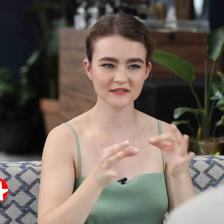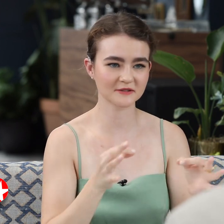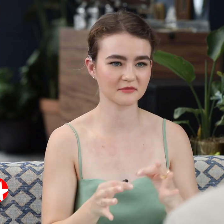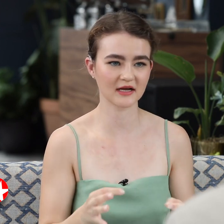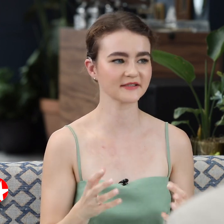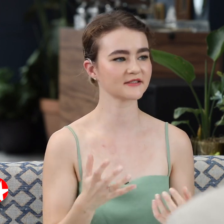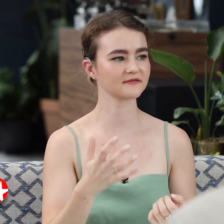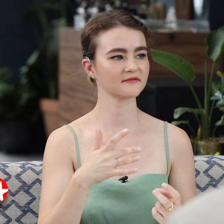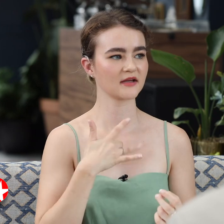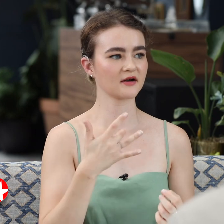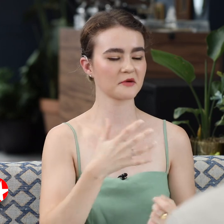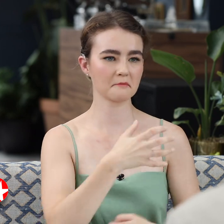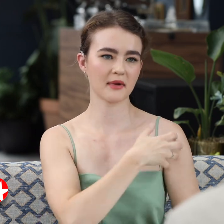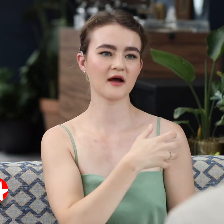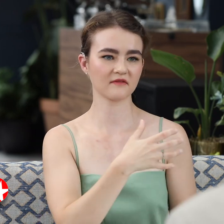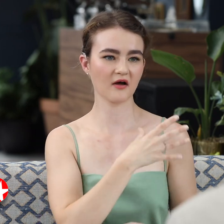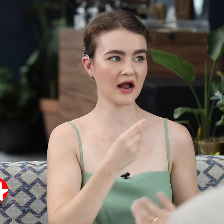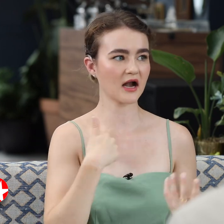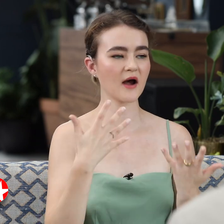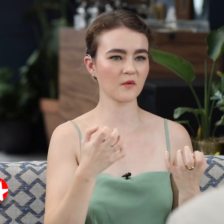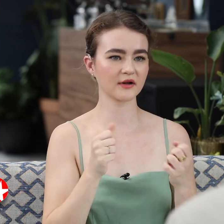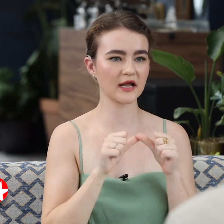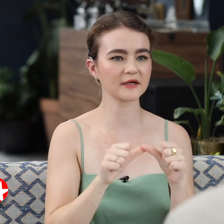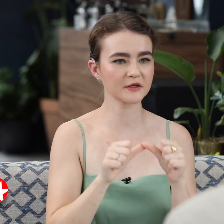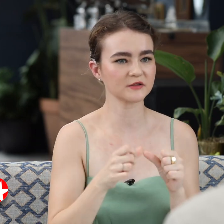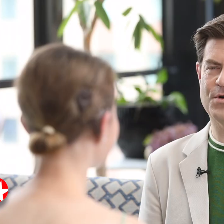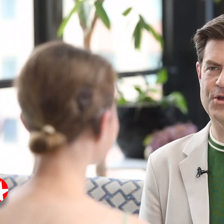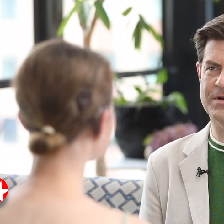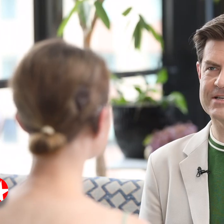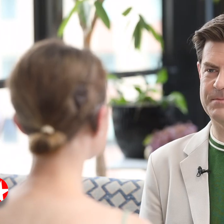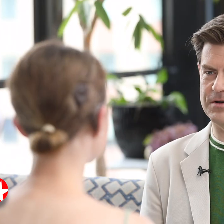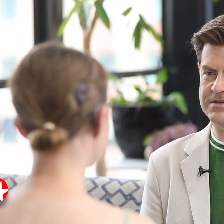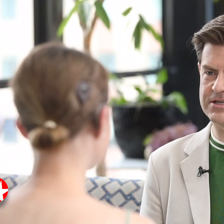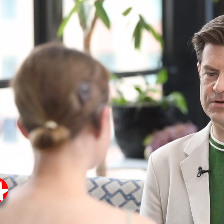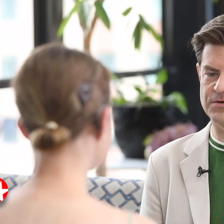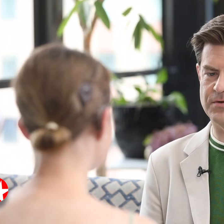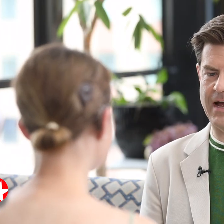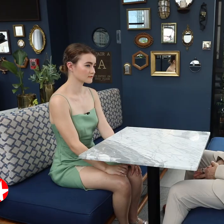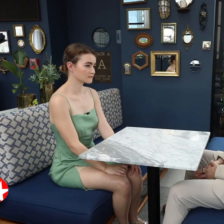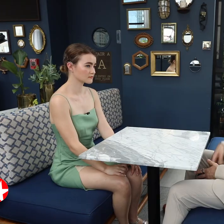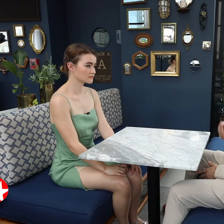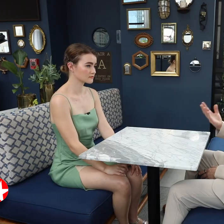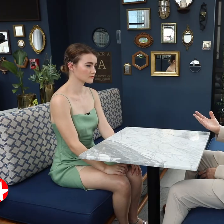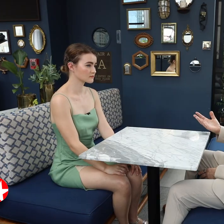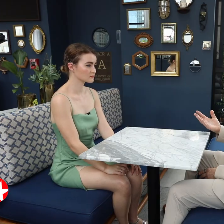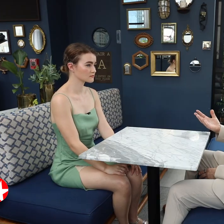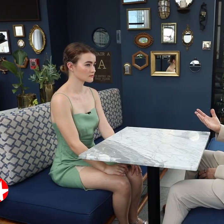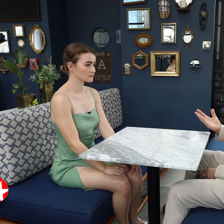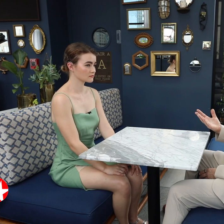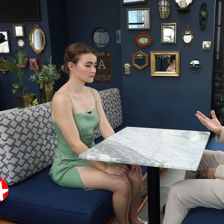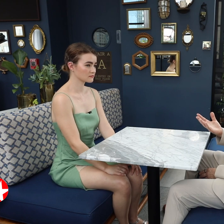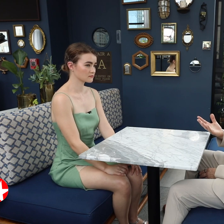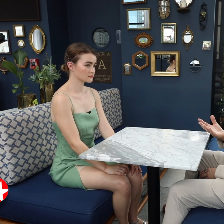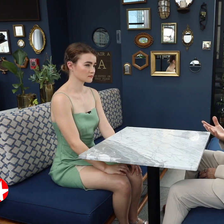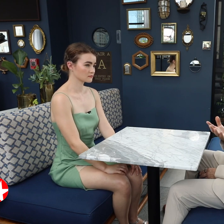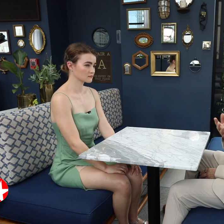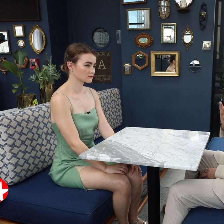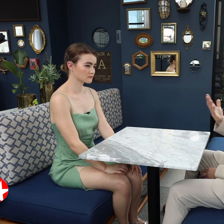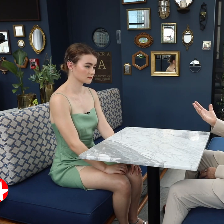it's indescribable. It felt powerful. Were you exposed to any deaf performers who had found careers, you know,